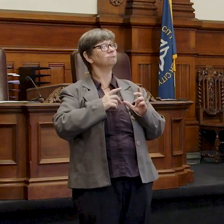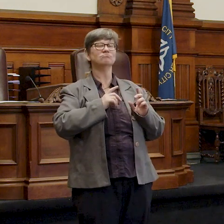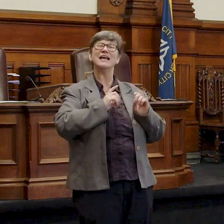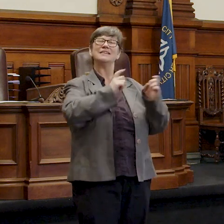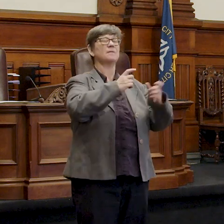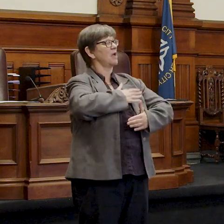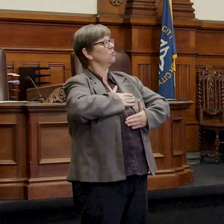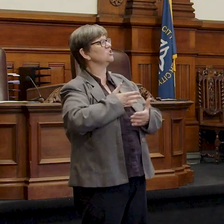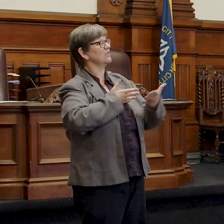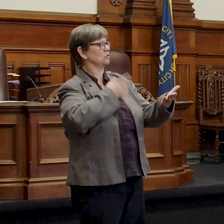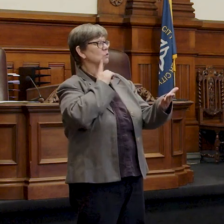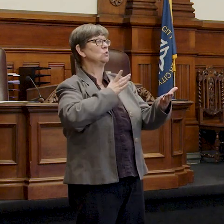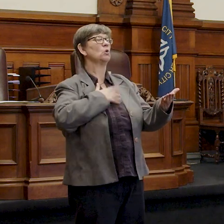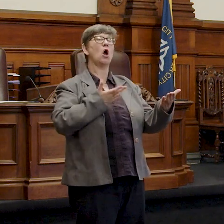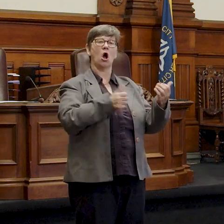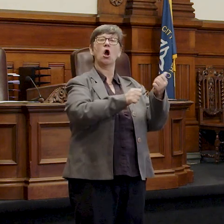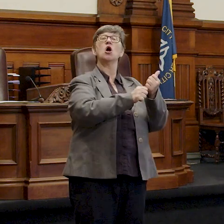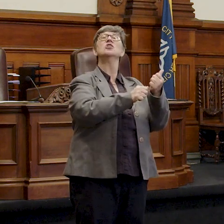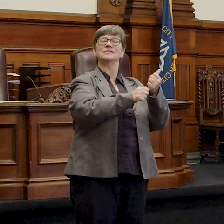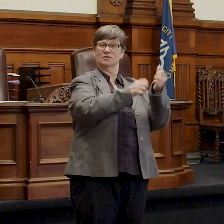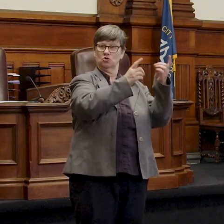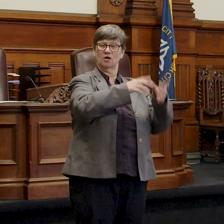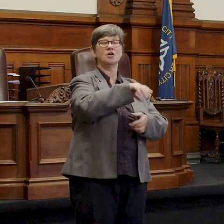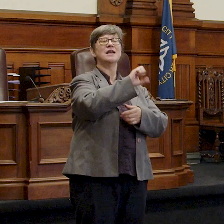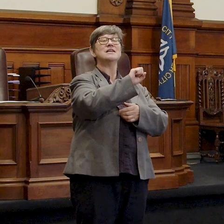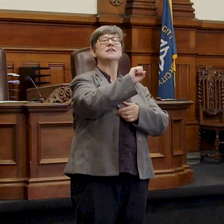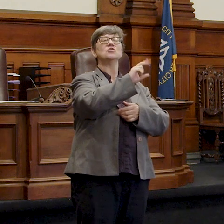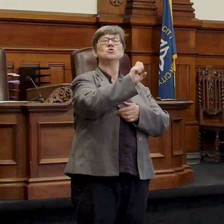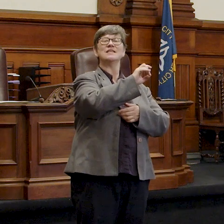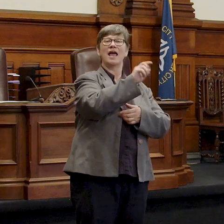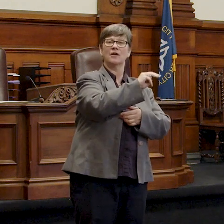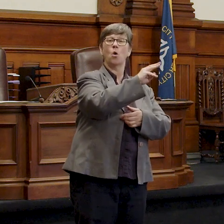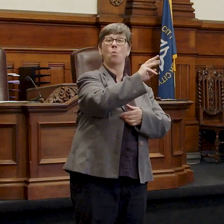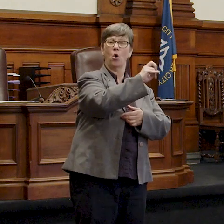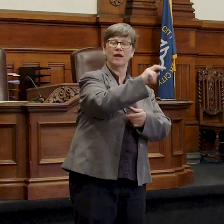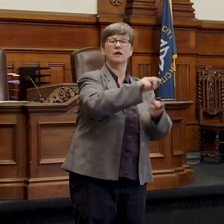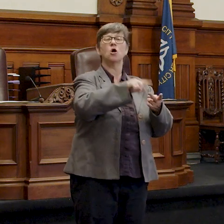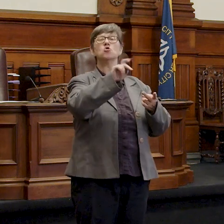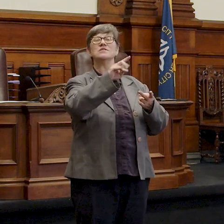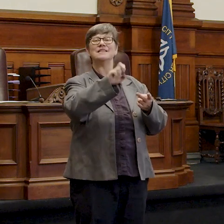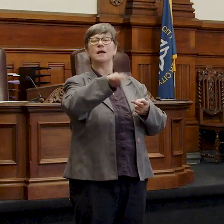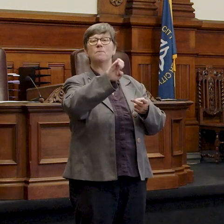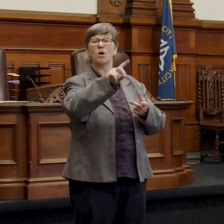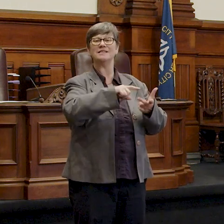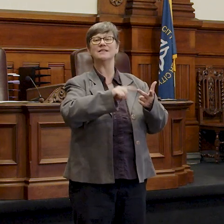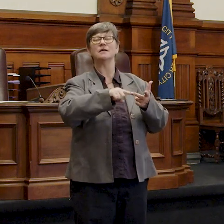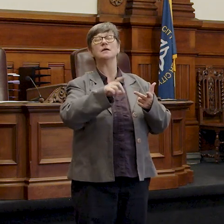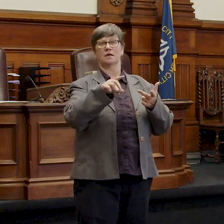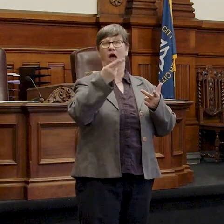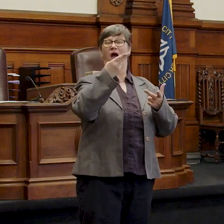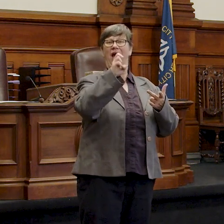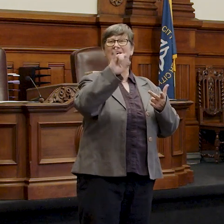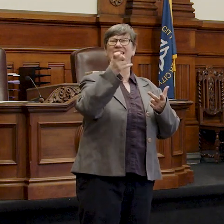Suzanne Warren, our Principal Staff Assistants, Sarah Boyce and Christina Heigenthaler, and our team of analysts,